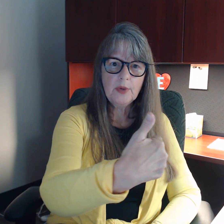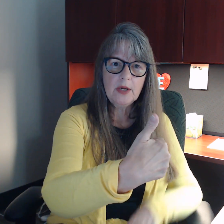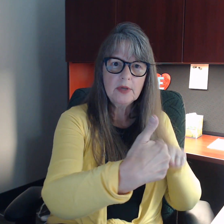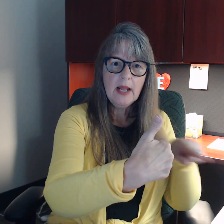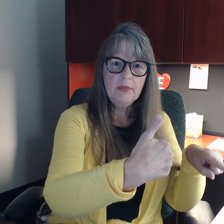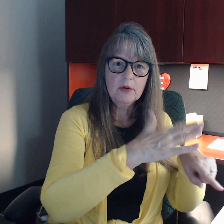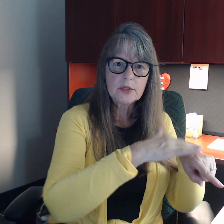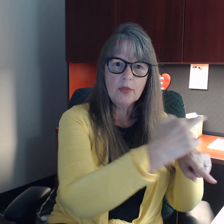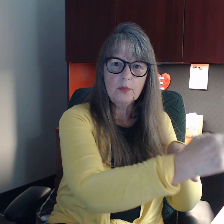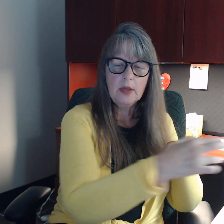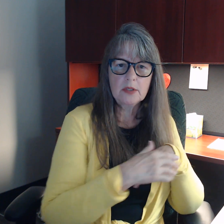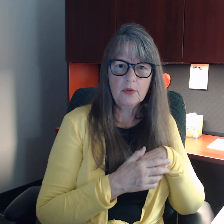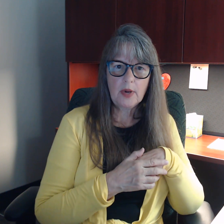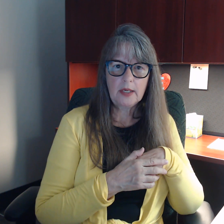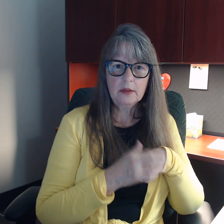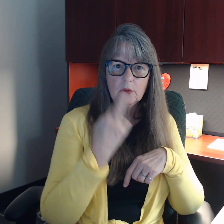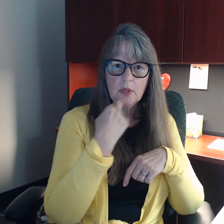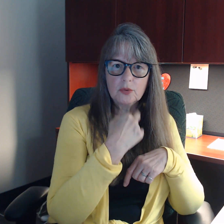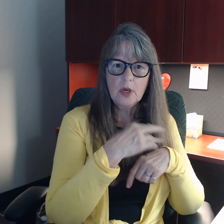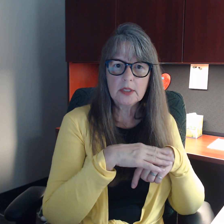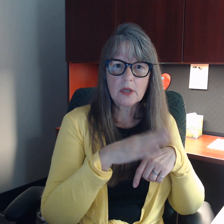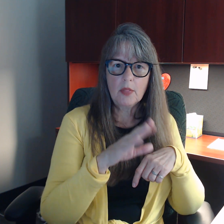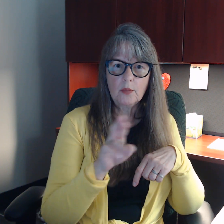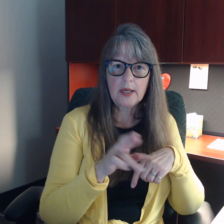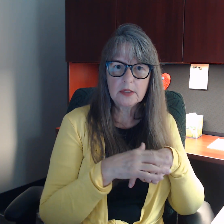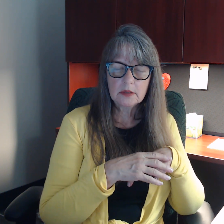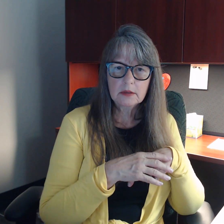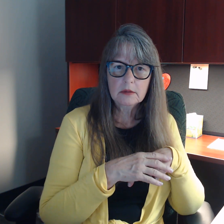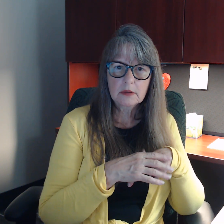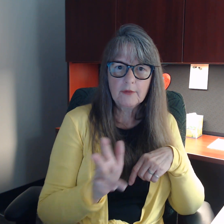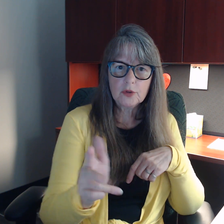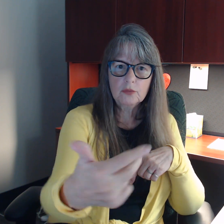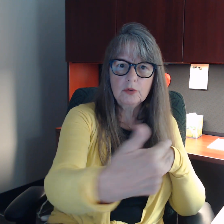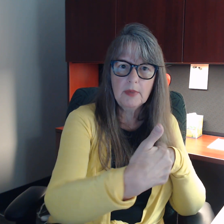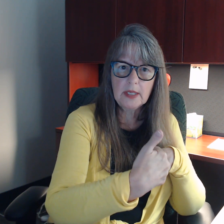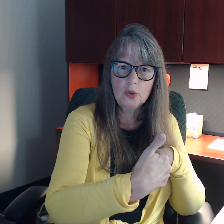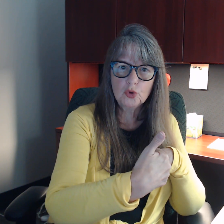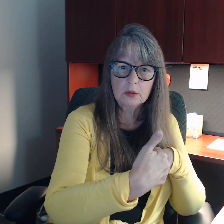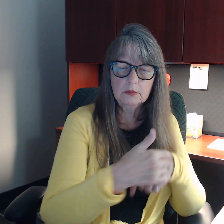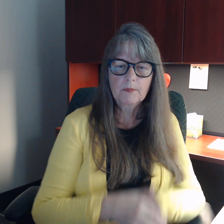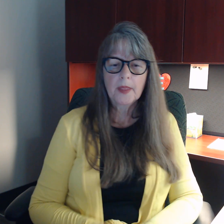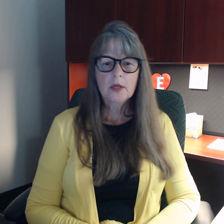around, and there it's on the right. The restaurant is on the right after you make that U-turn.